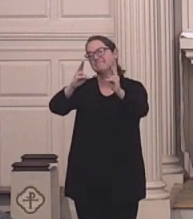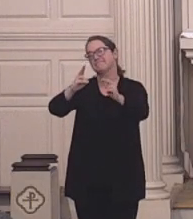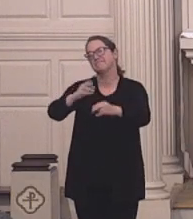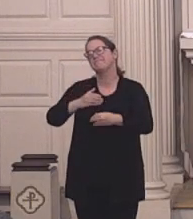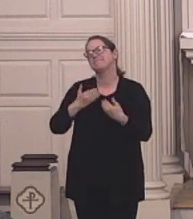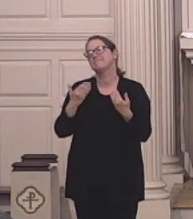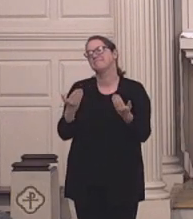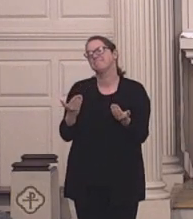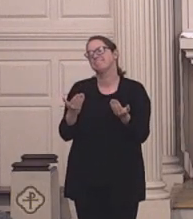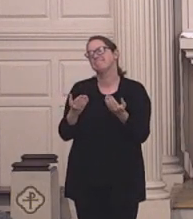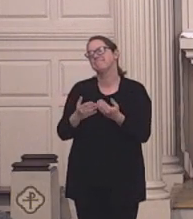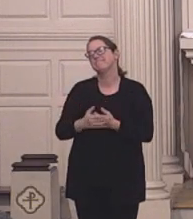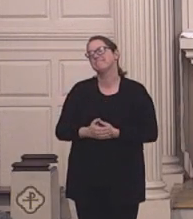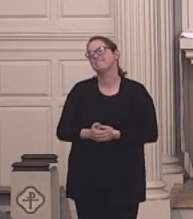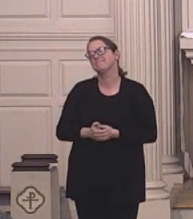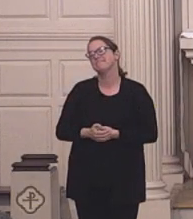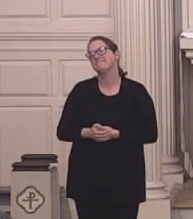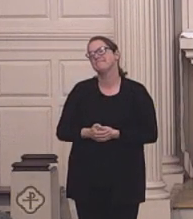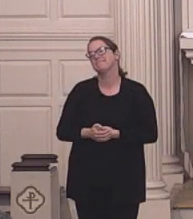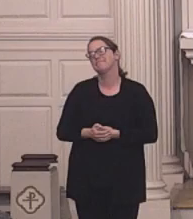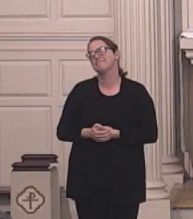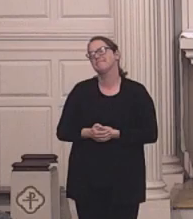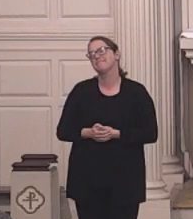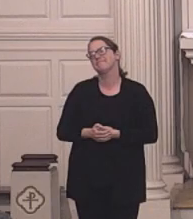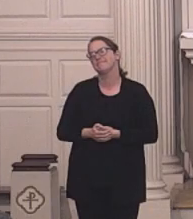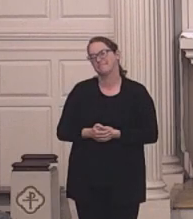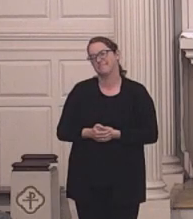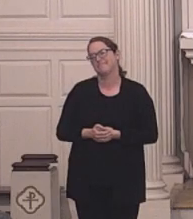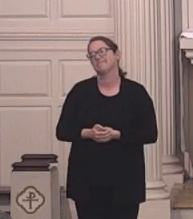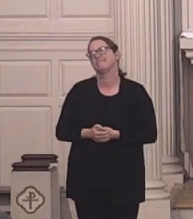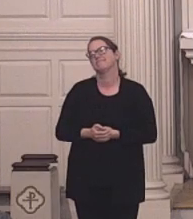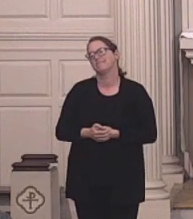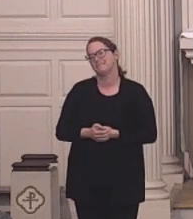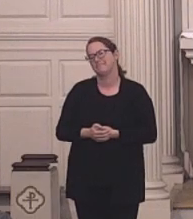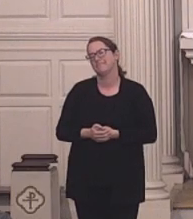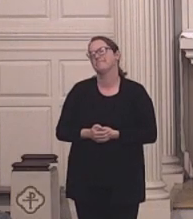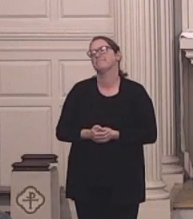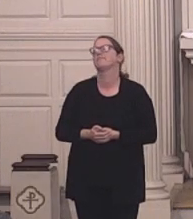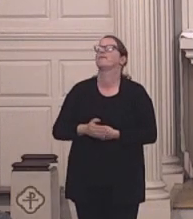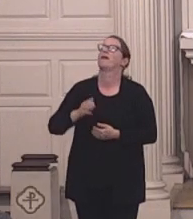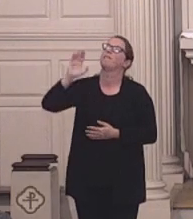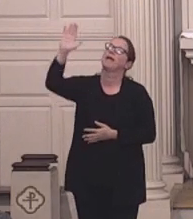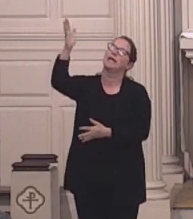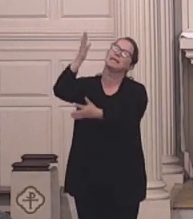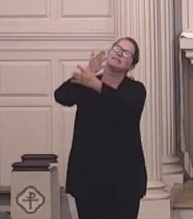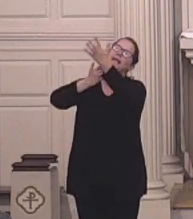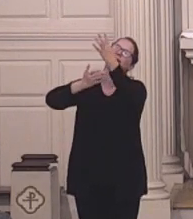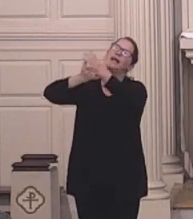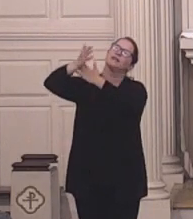you see it, from his hands of old